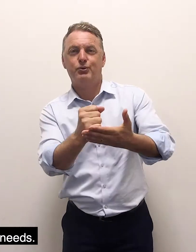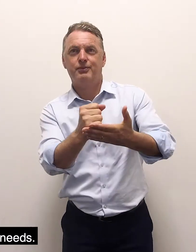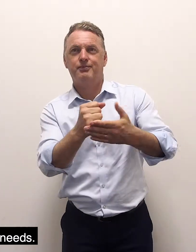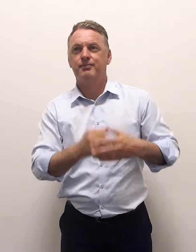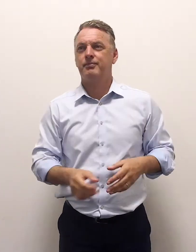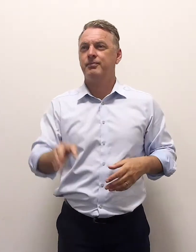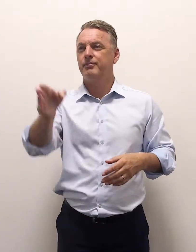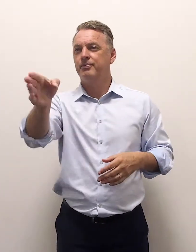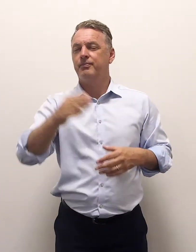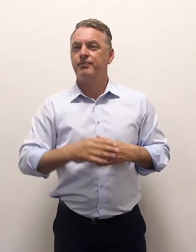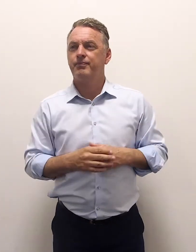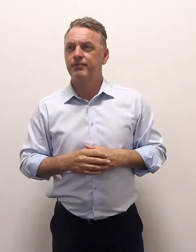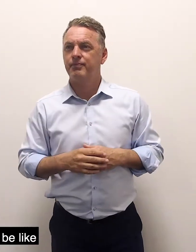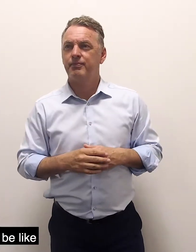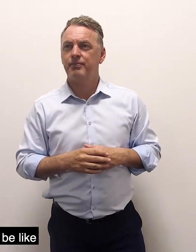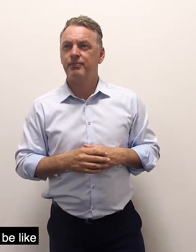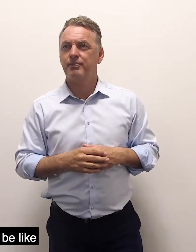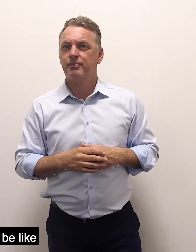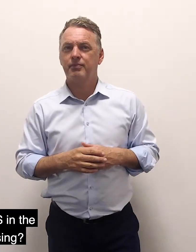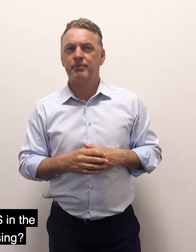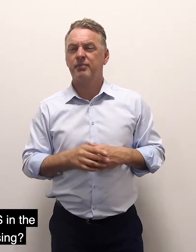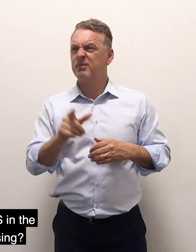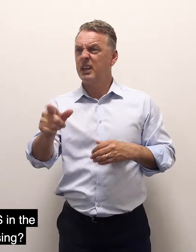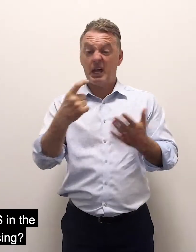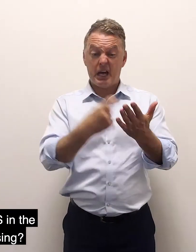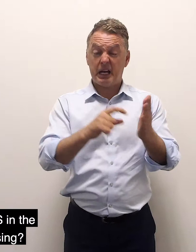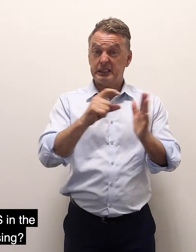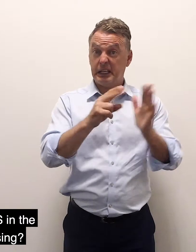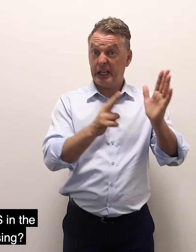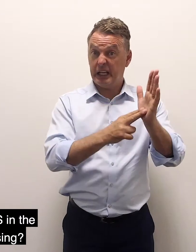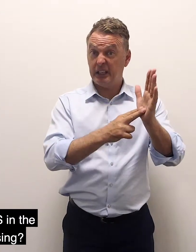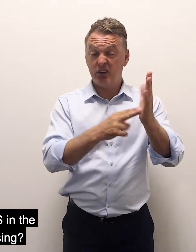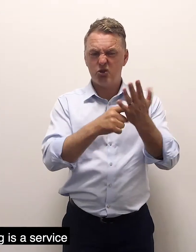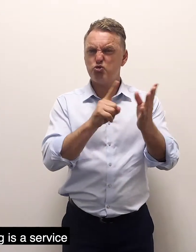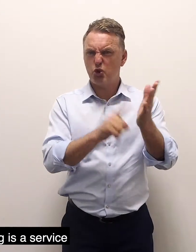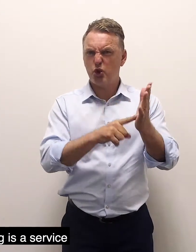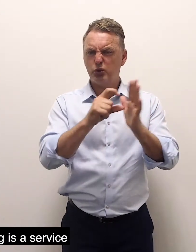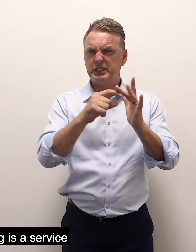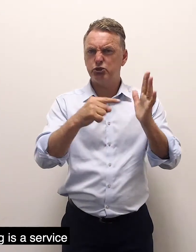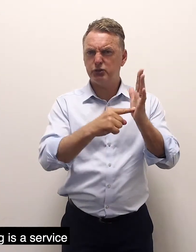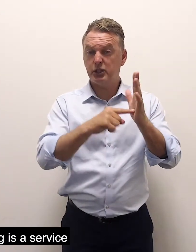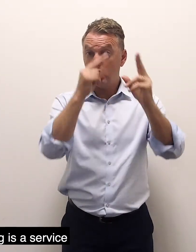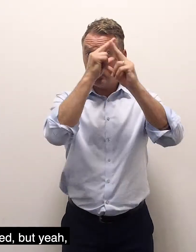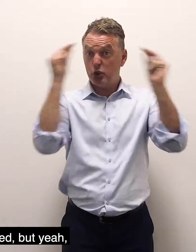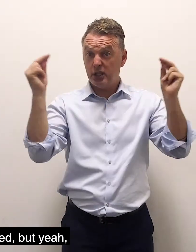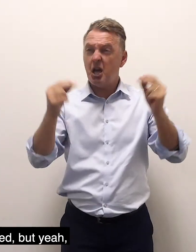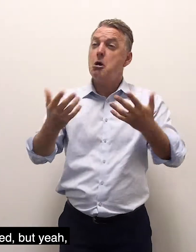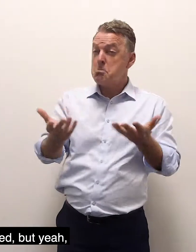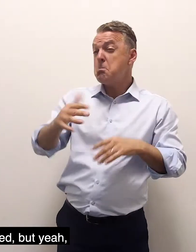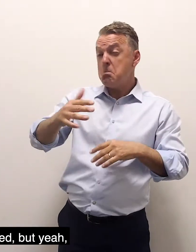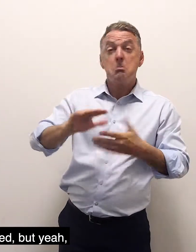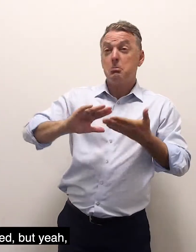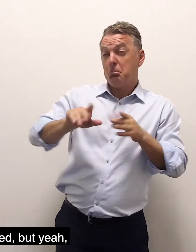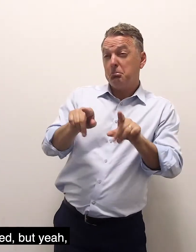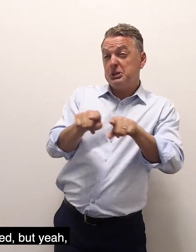disability needs. Would that be like the RDNS, the Royal District Nursing? The Royal District Nursing is a service that